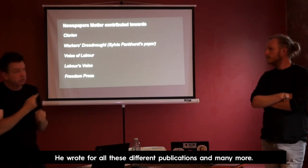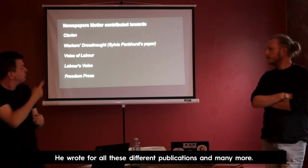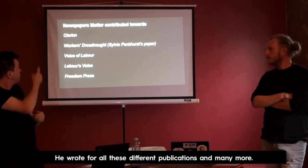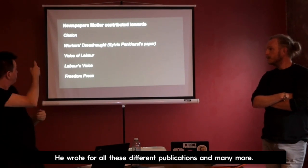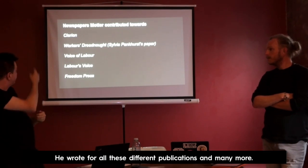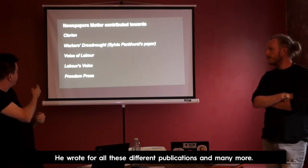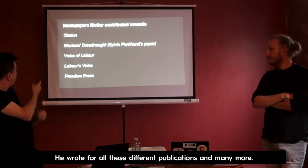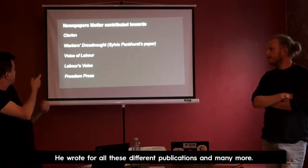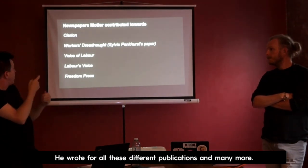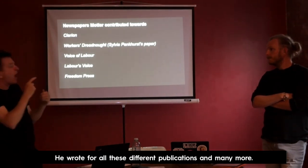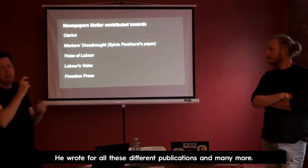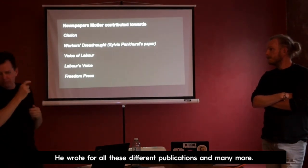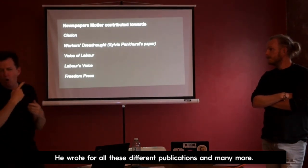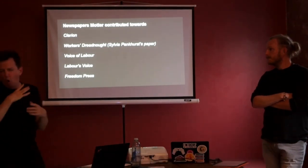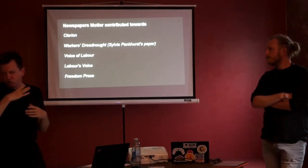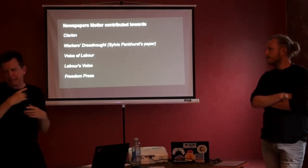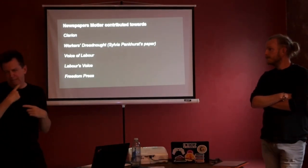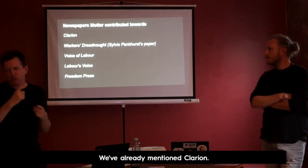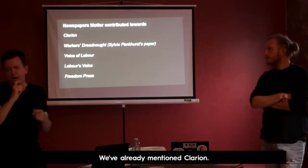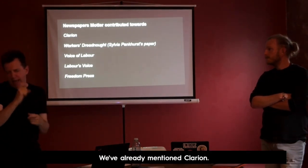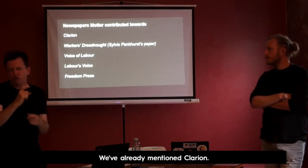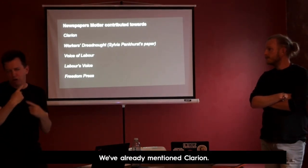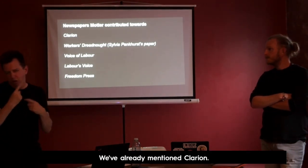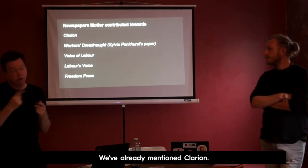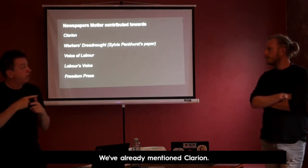all these different publications and many more. We've already mentioned Clarion.